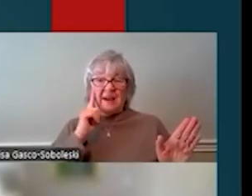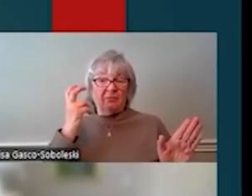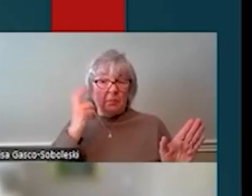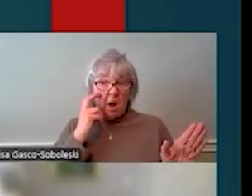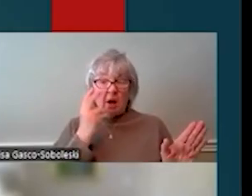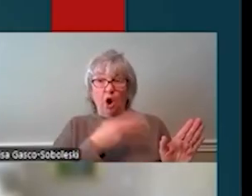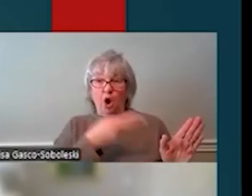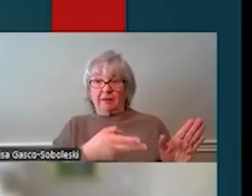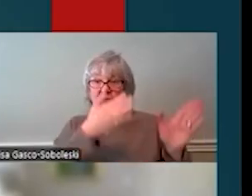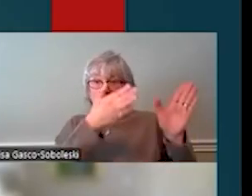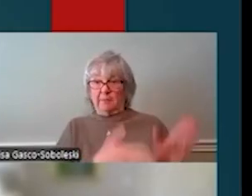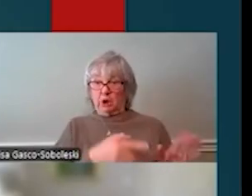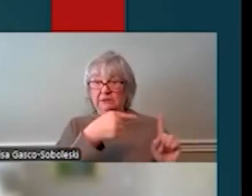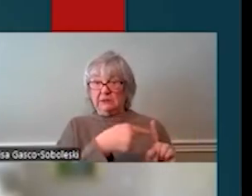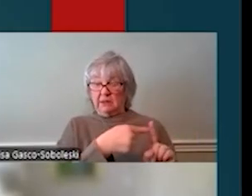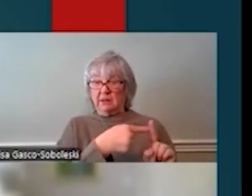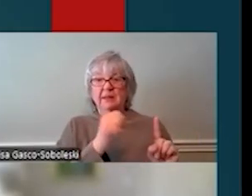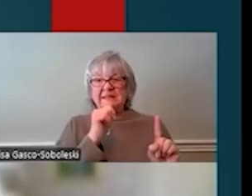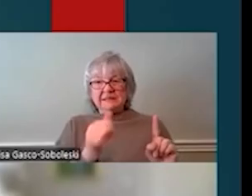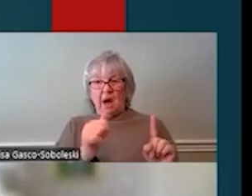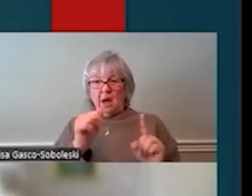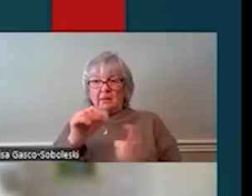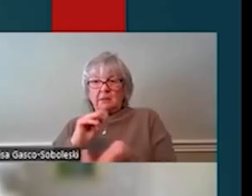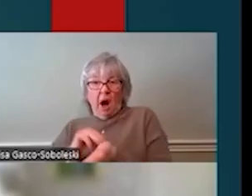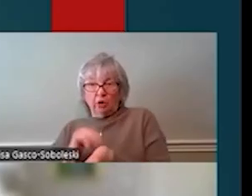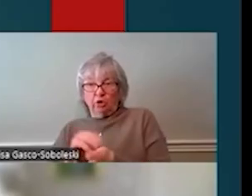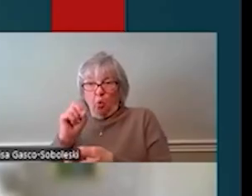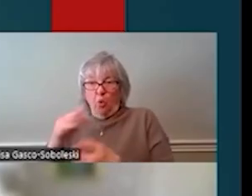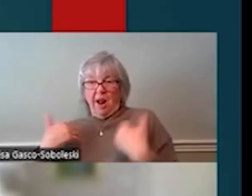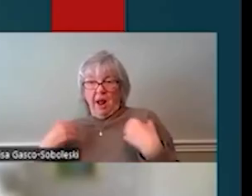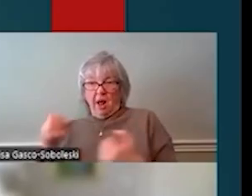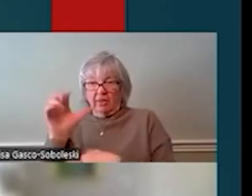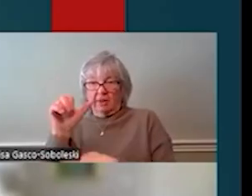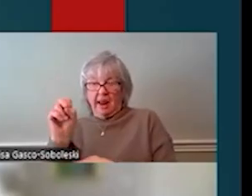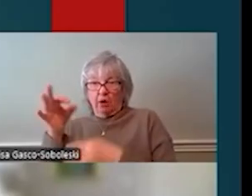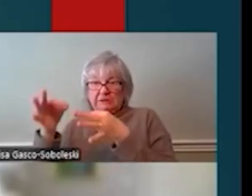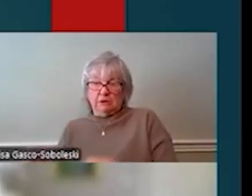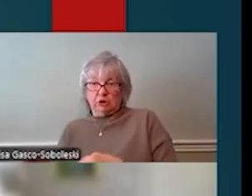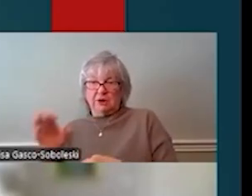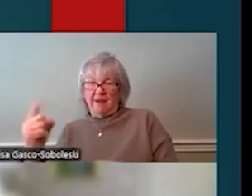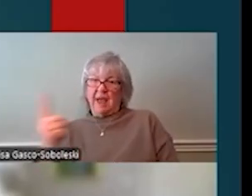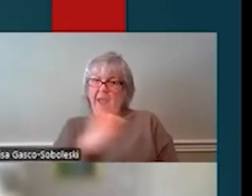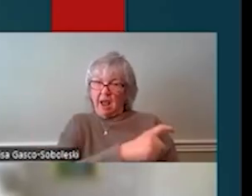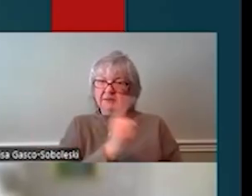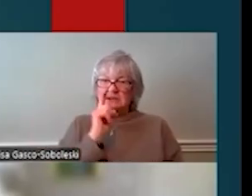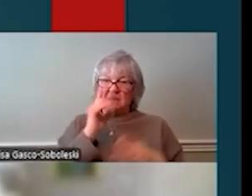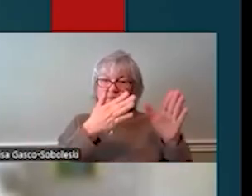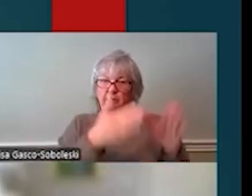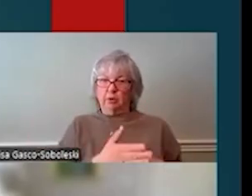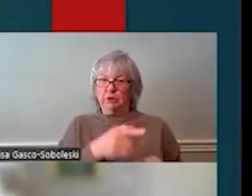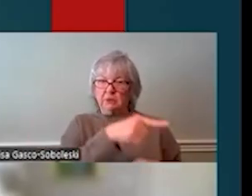understand about the deaf, deafblind, and hard of hearing individuals who are there, that it is not